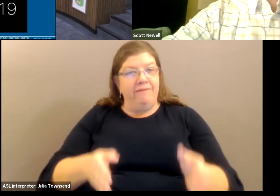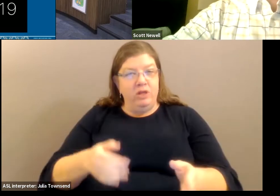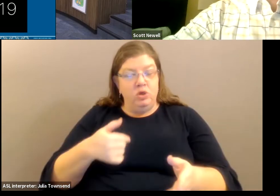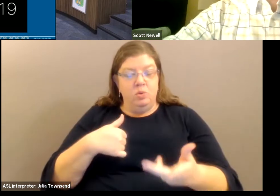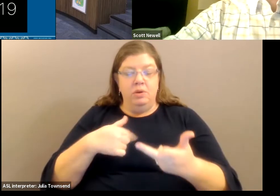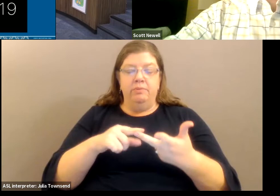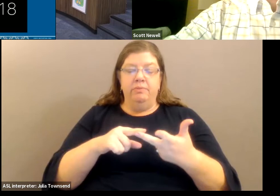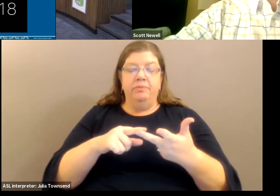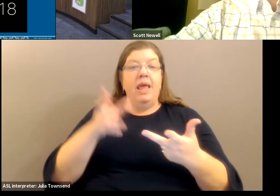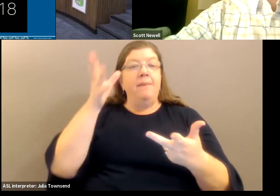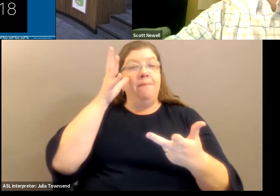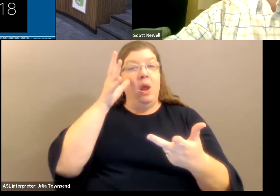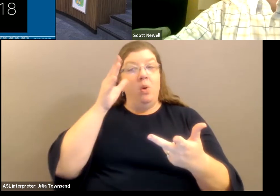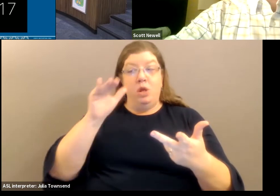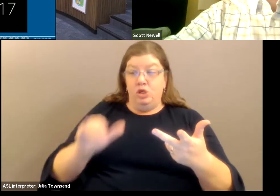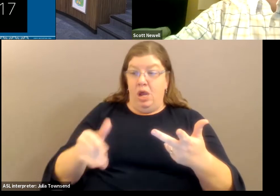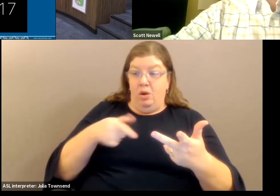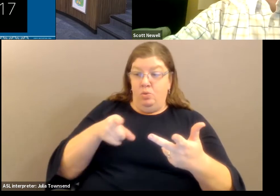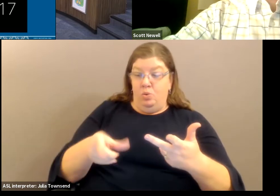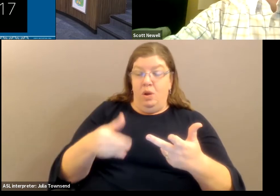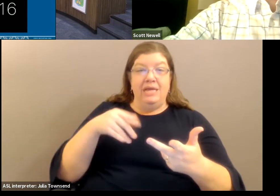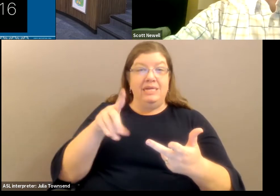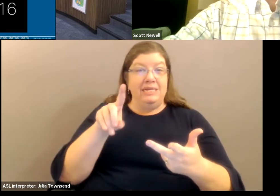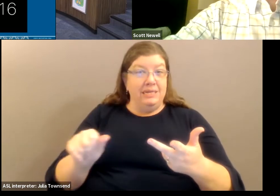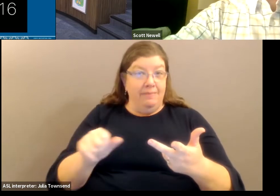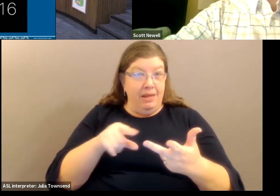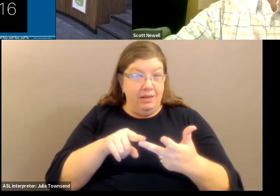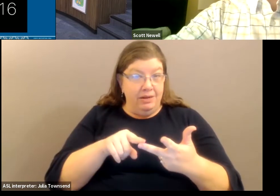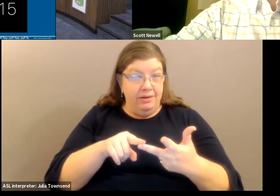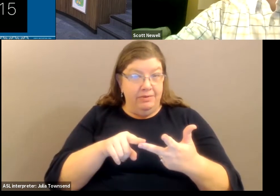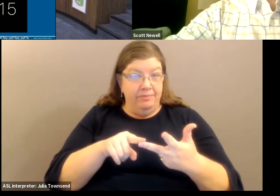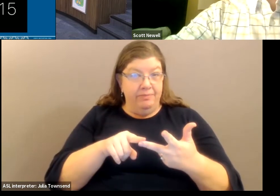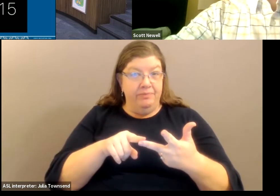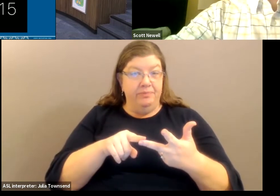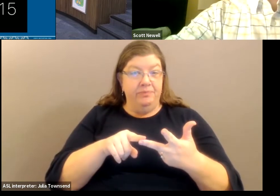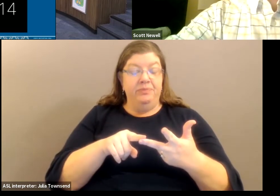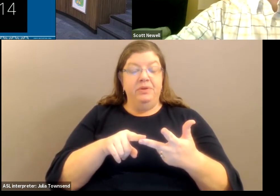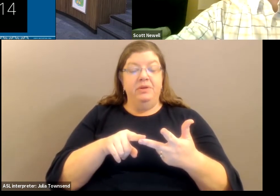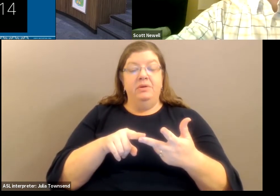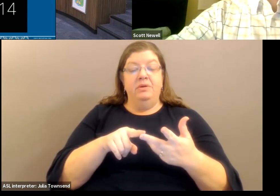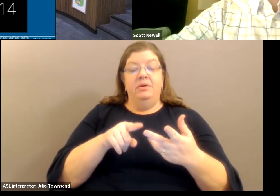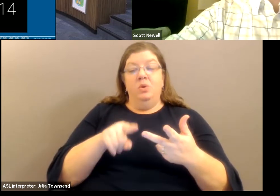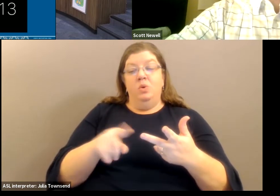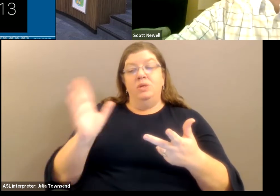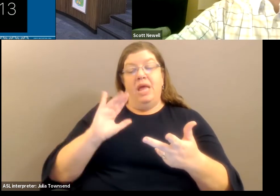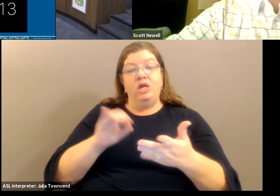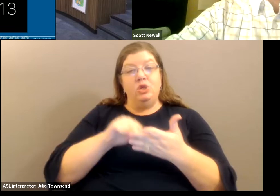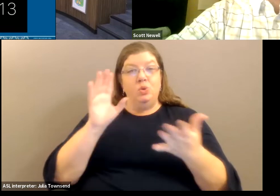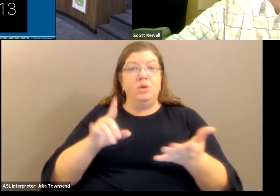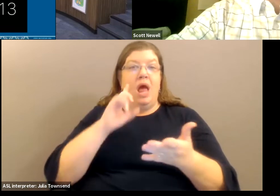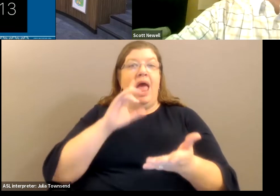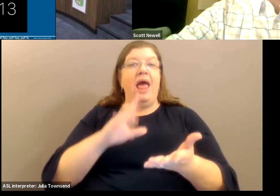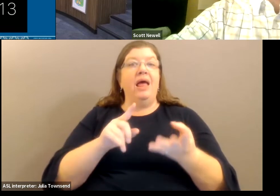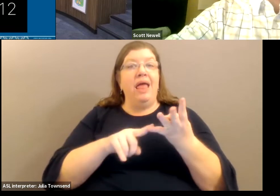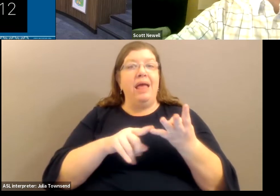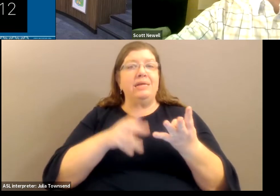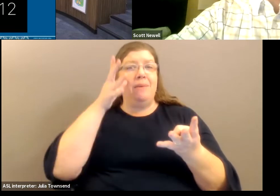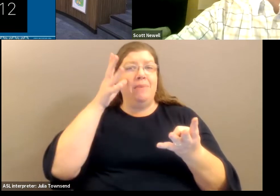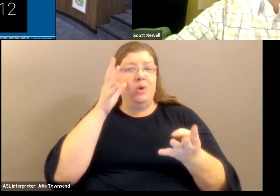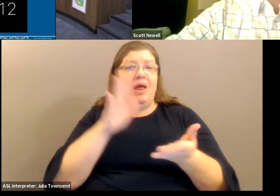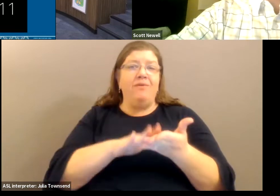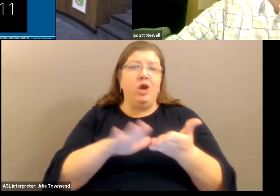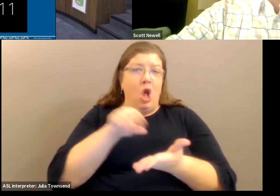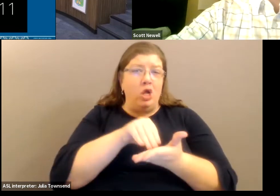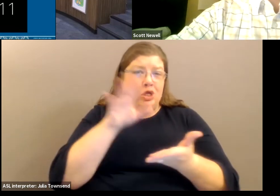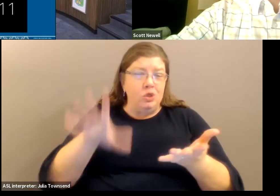parent of a child with a disability, who's an ex-student, as a parent of a college student, as a parent